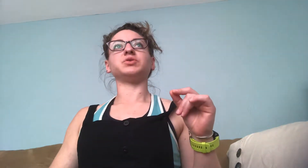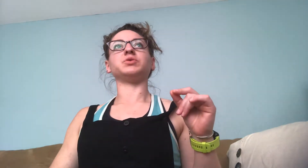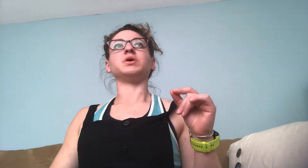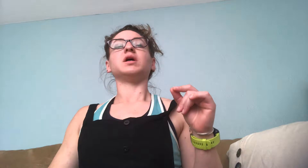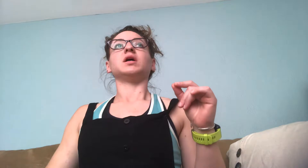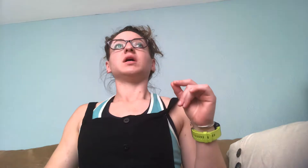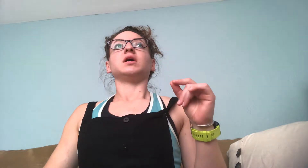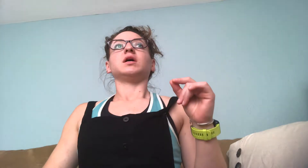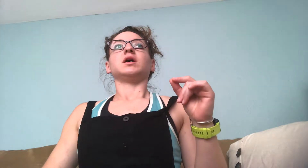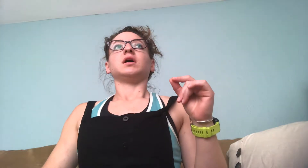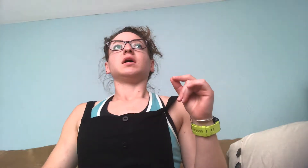to